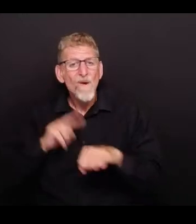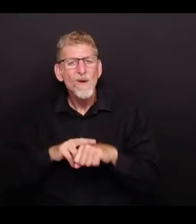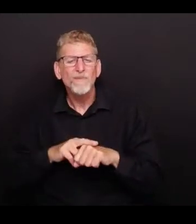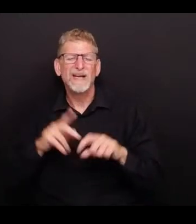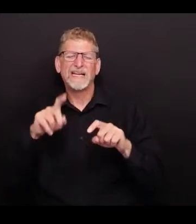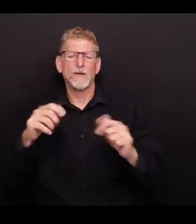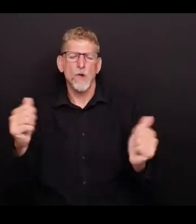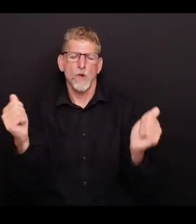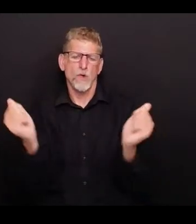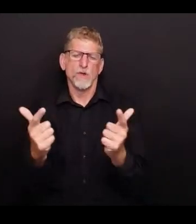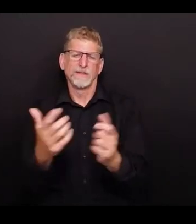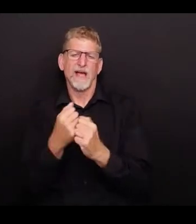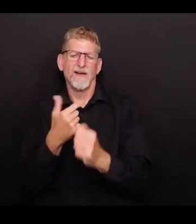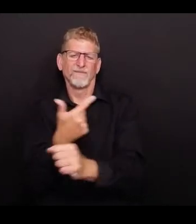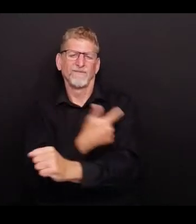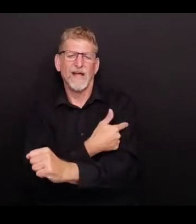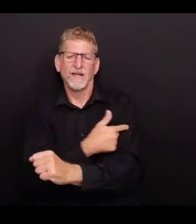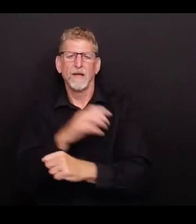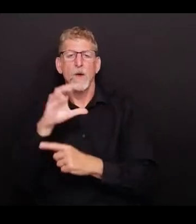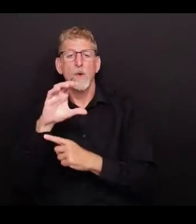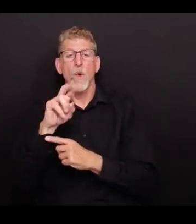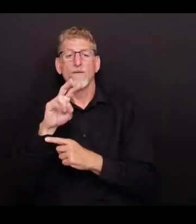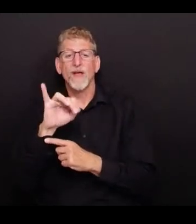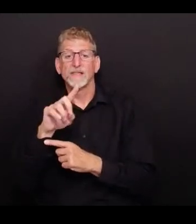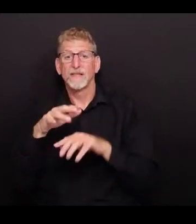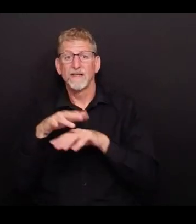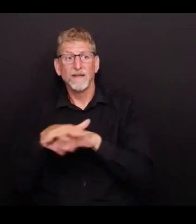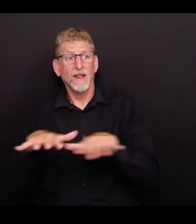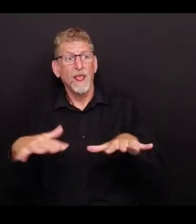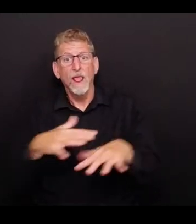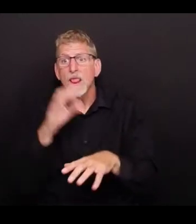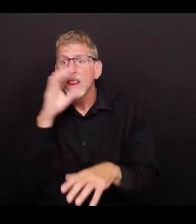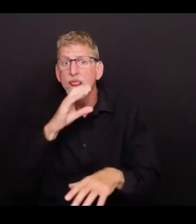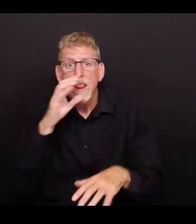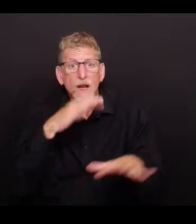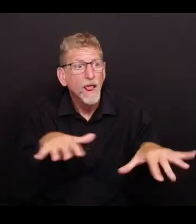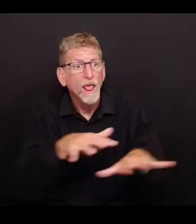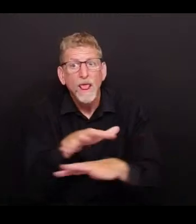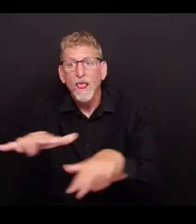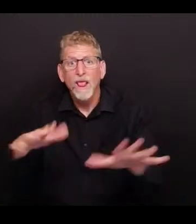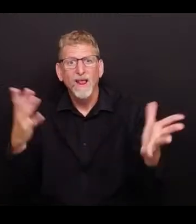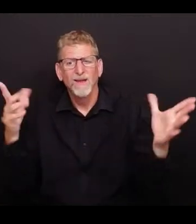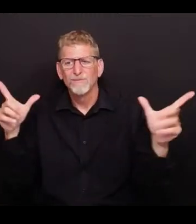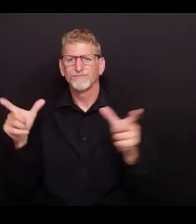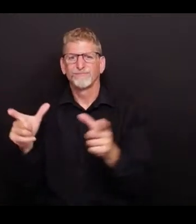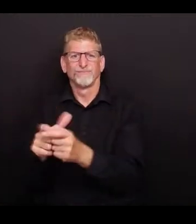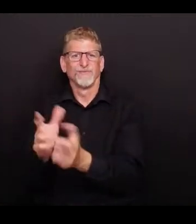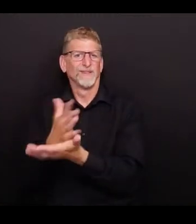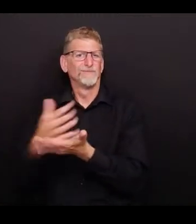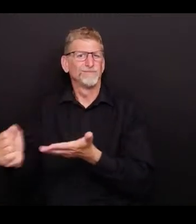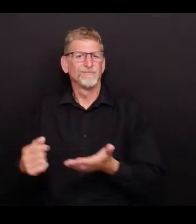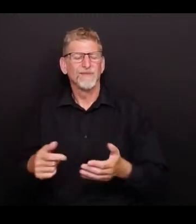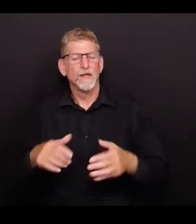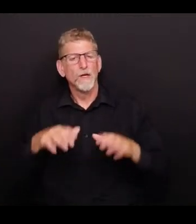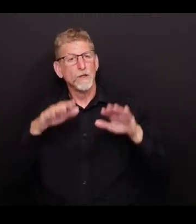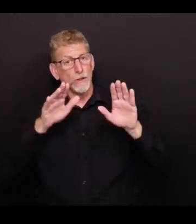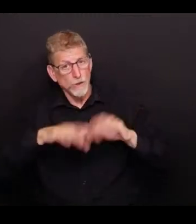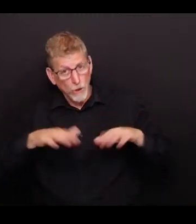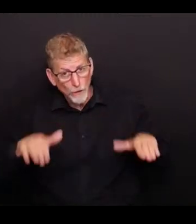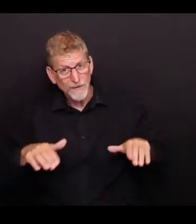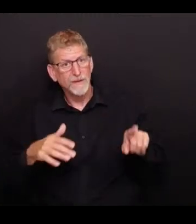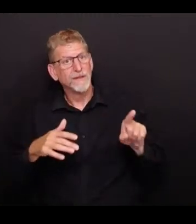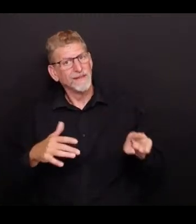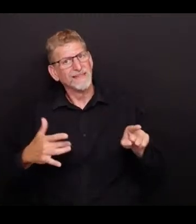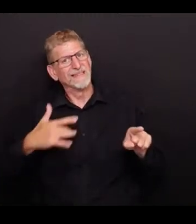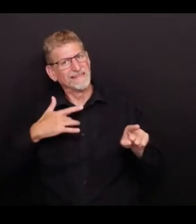then lastly, I will just point out something I often talk about as a policymaker and a pediatrician is that children aren't,